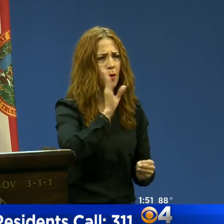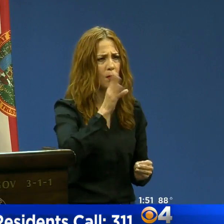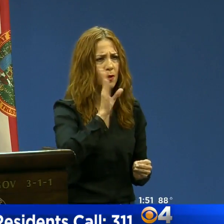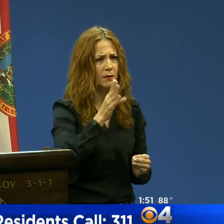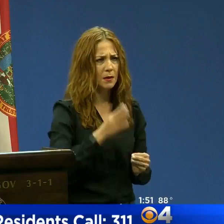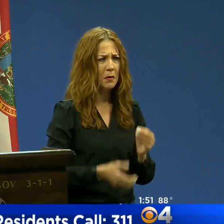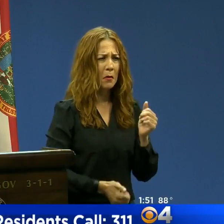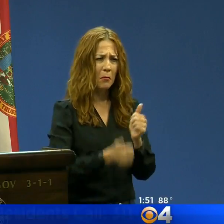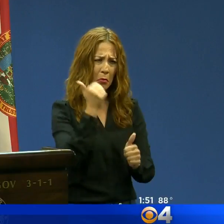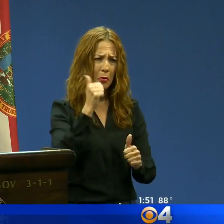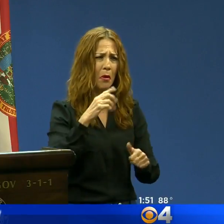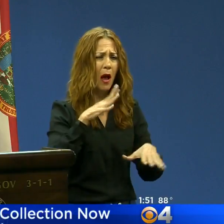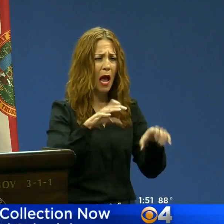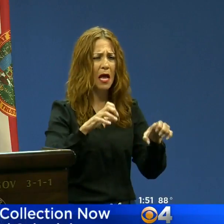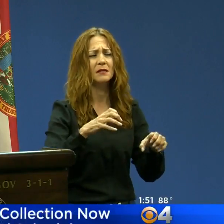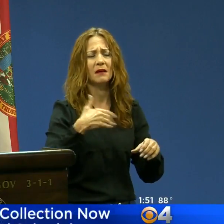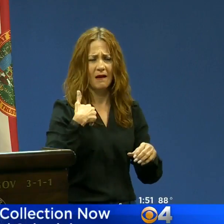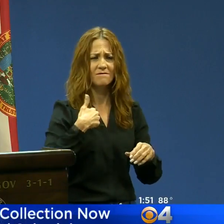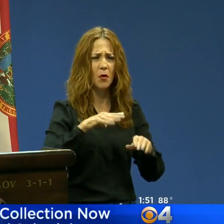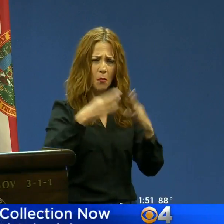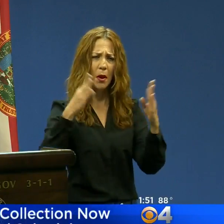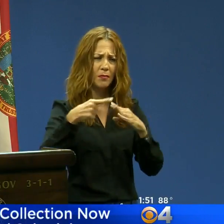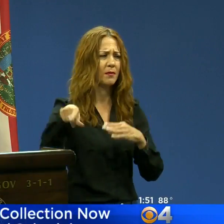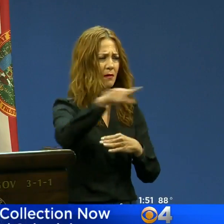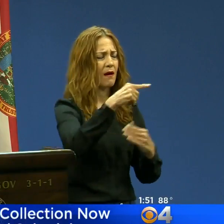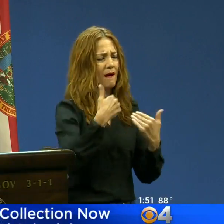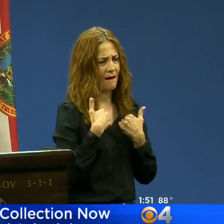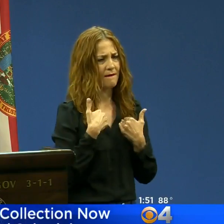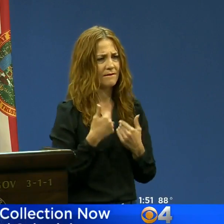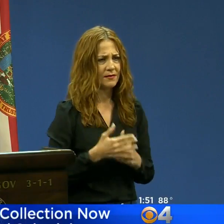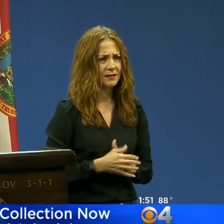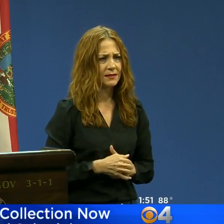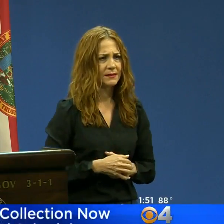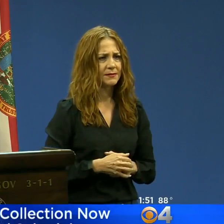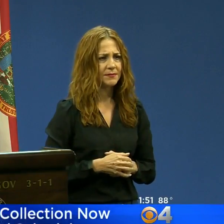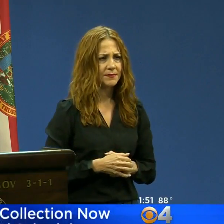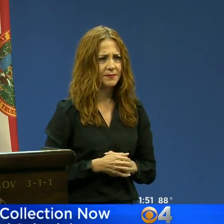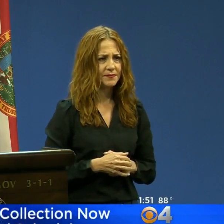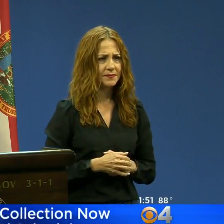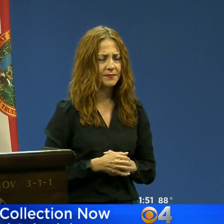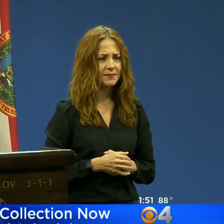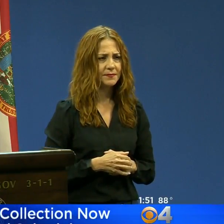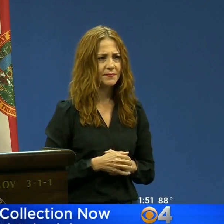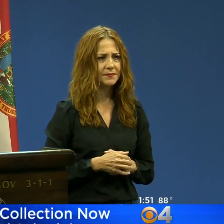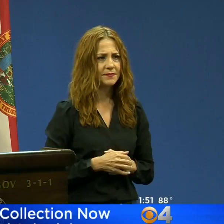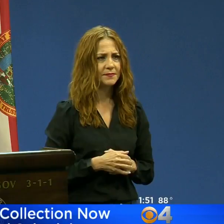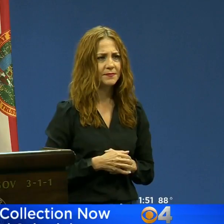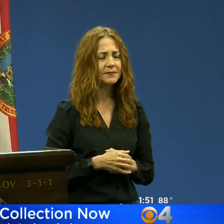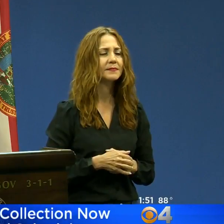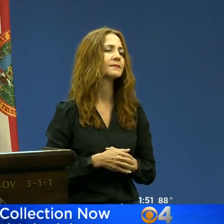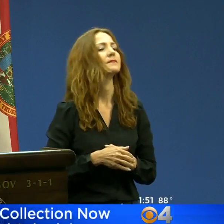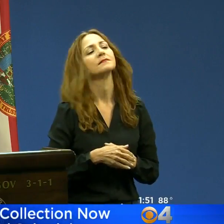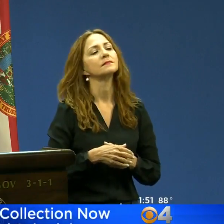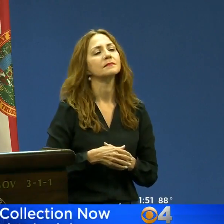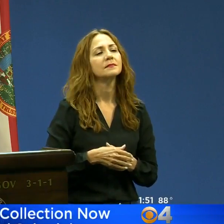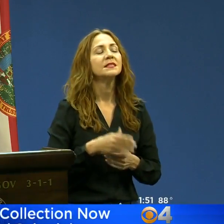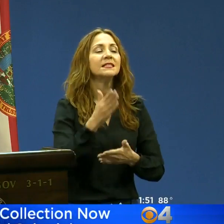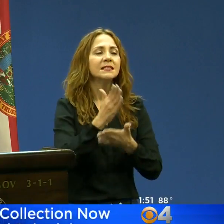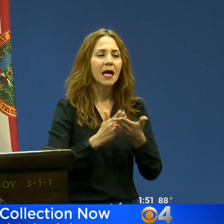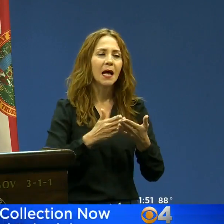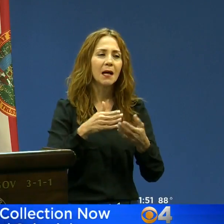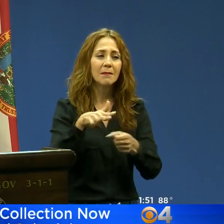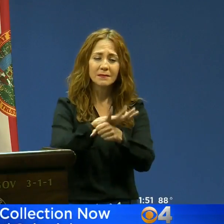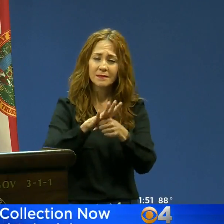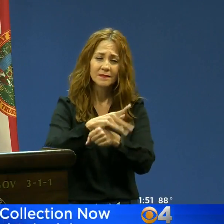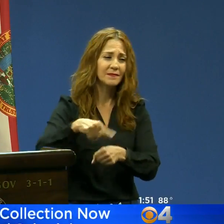that you need there. There will be some ice distribution centers that we'll be announcing a little bit later for those that can't help